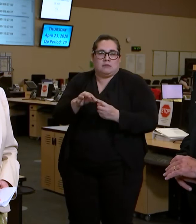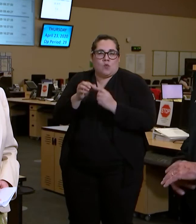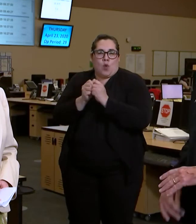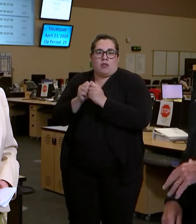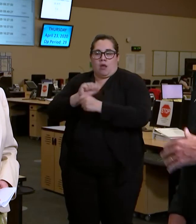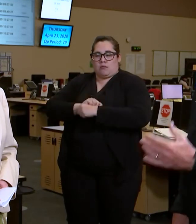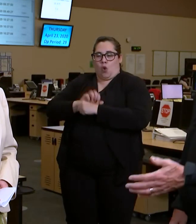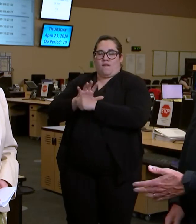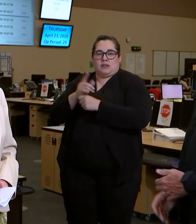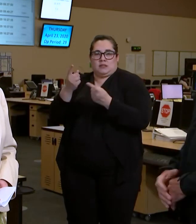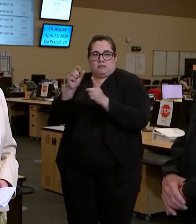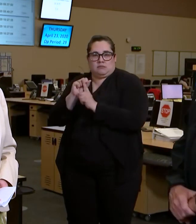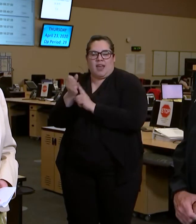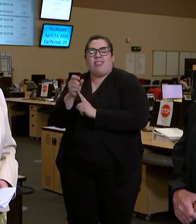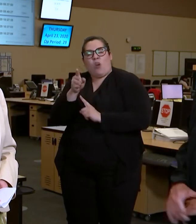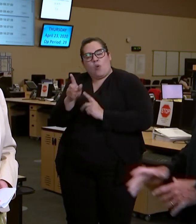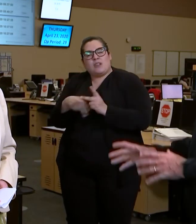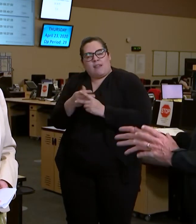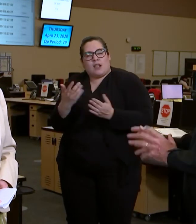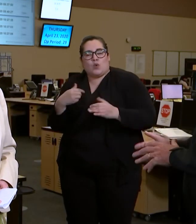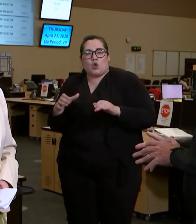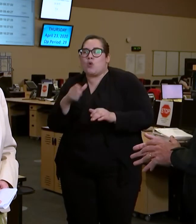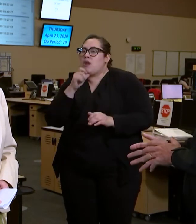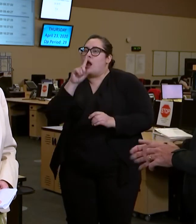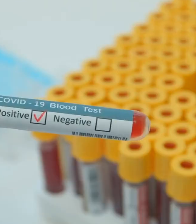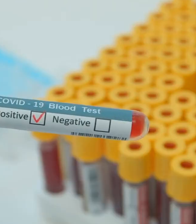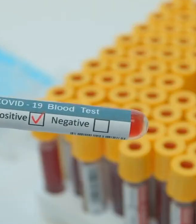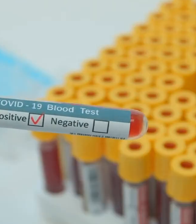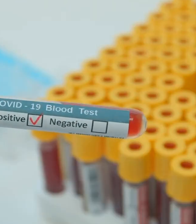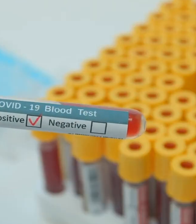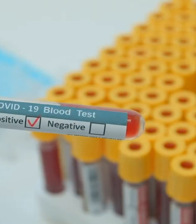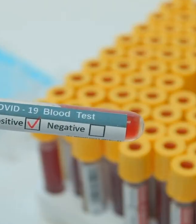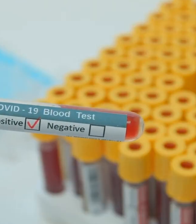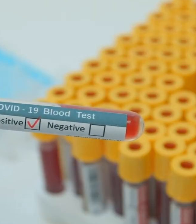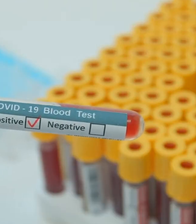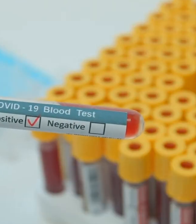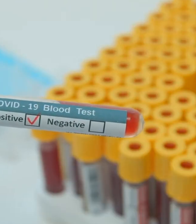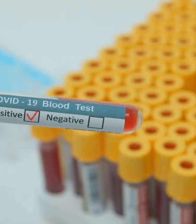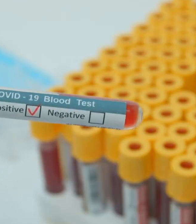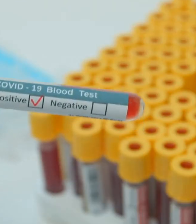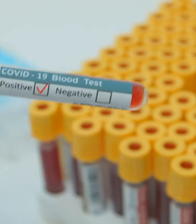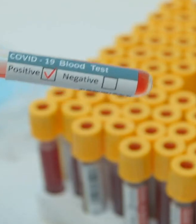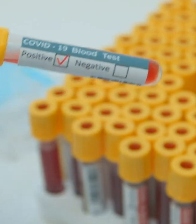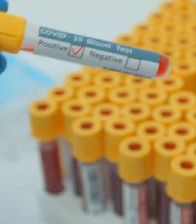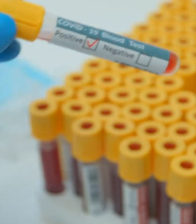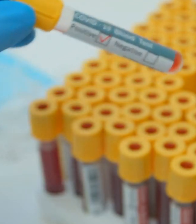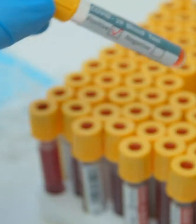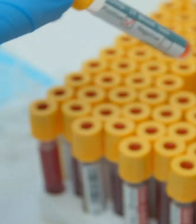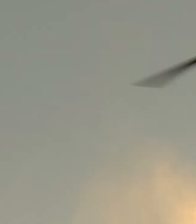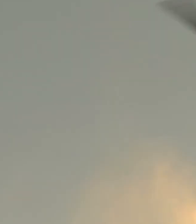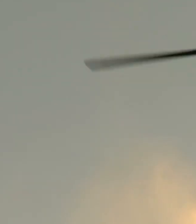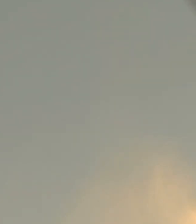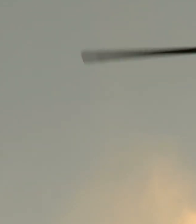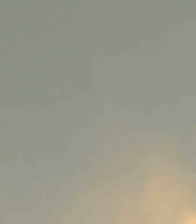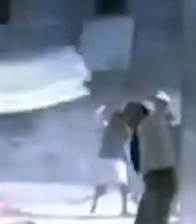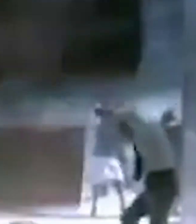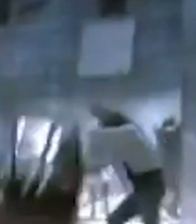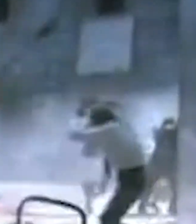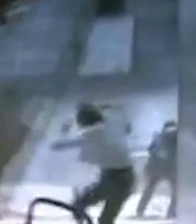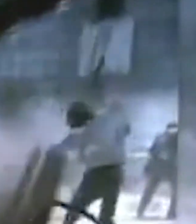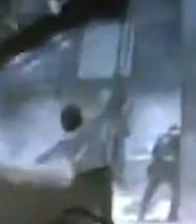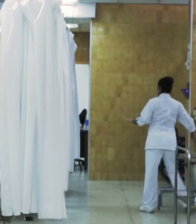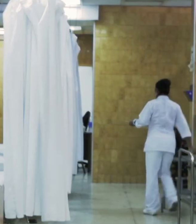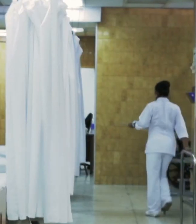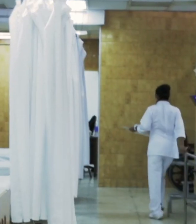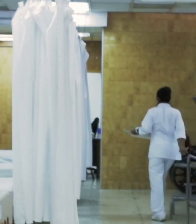So those are the kind of things that we do. We're not only looking at COVID, but we also have advanced planning components, which are looking at that fire, that